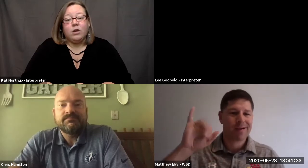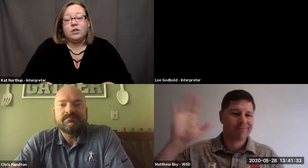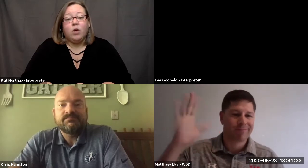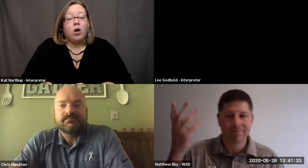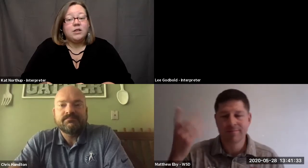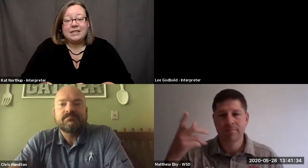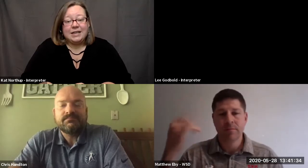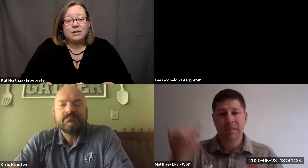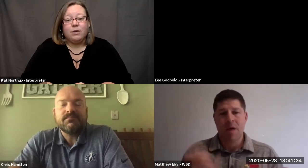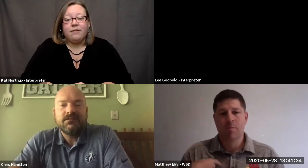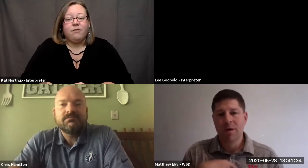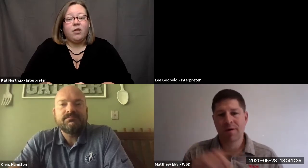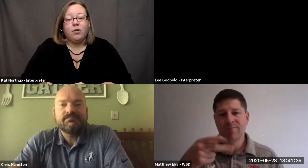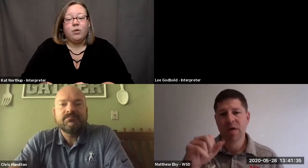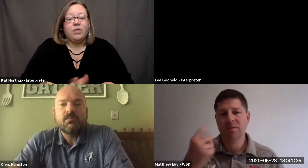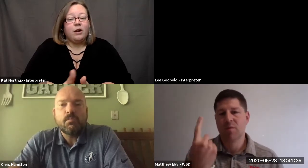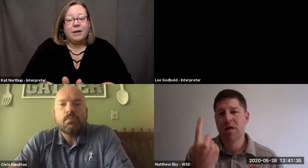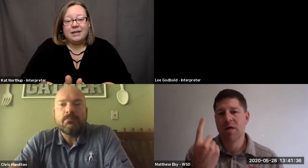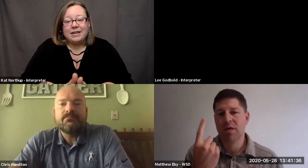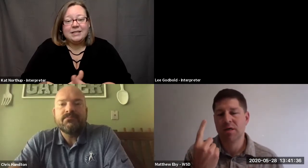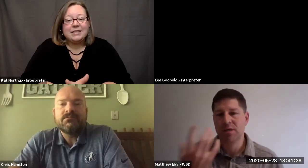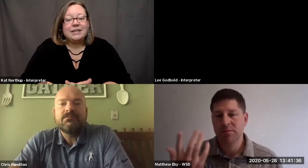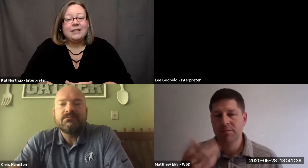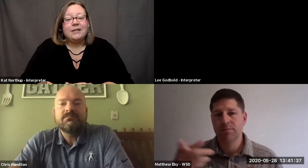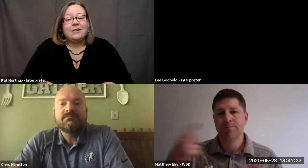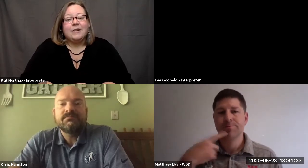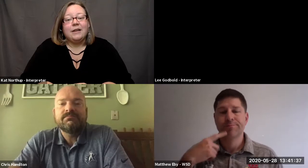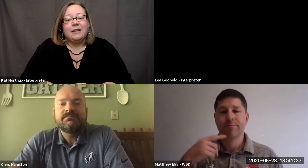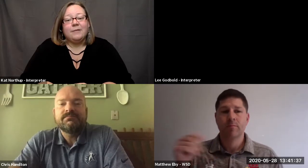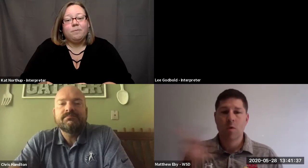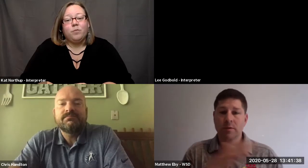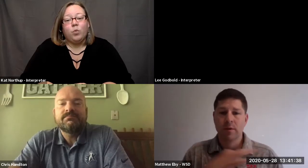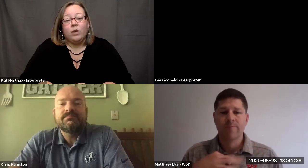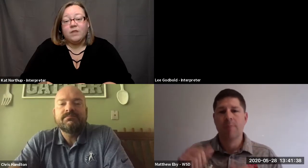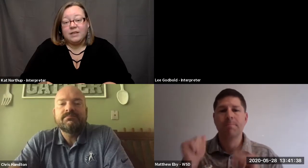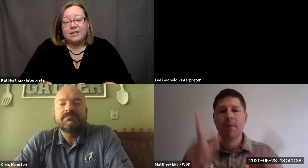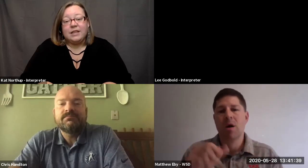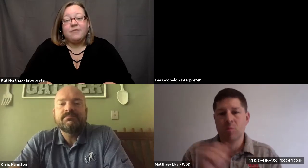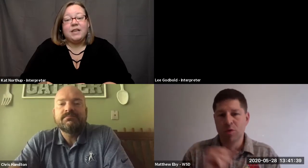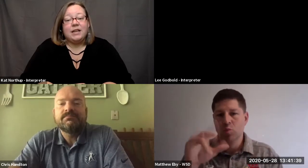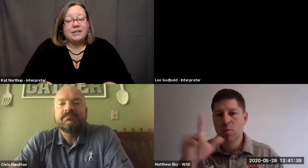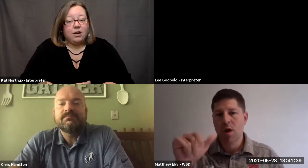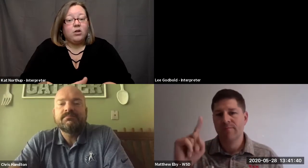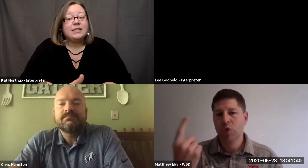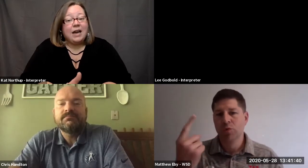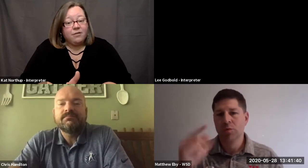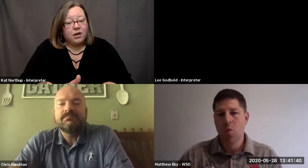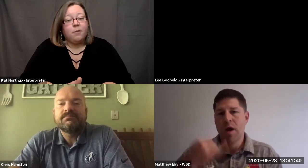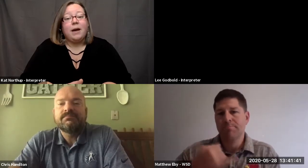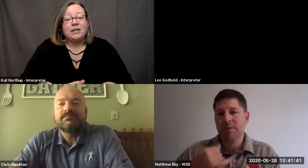to our state, we have to follow their mandates. And one of the things that they've said is that all staff can come back to